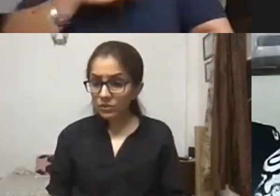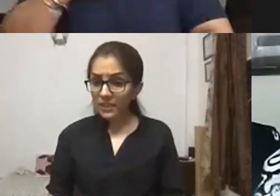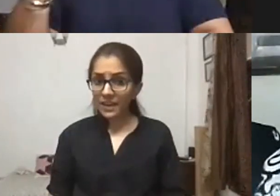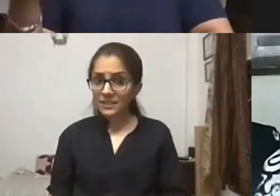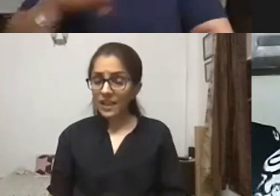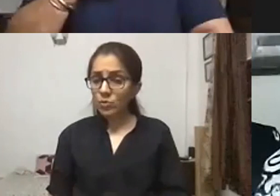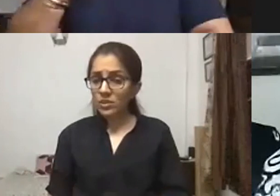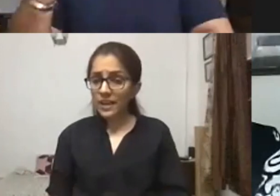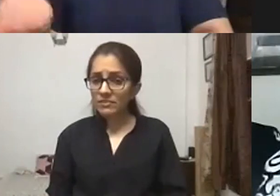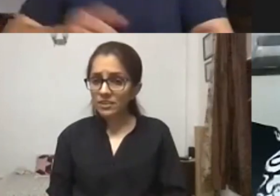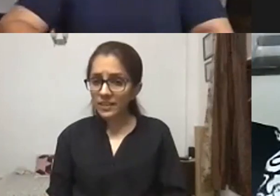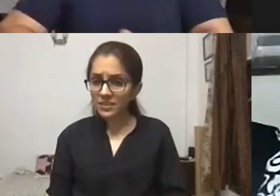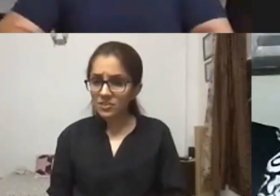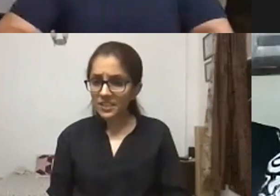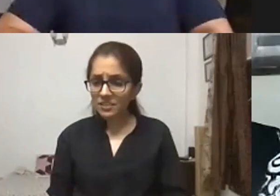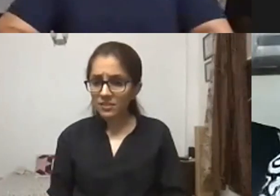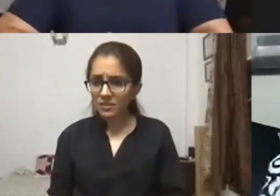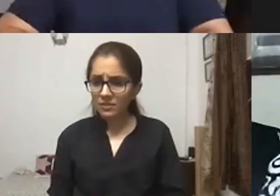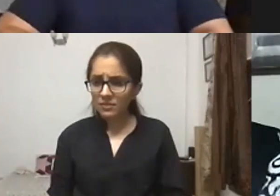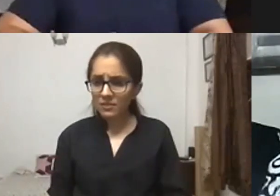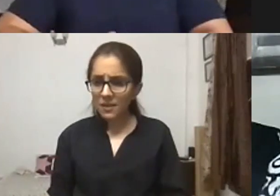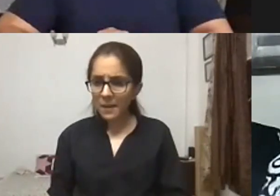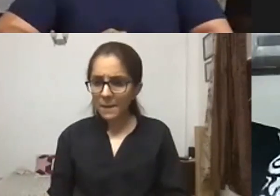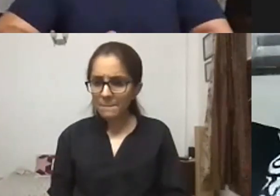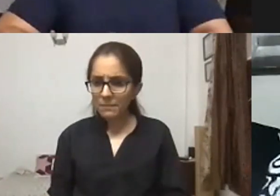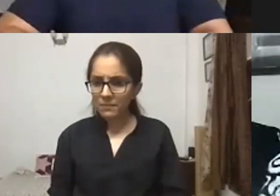So okay, in fact, I won't die with the vaccine, right?